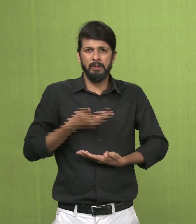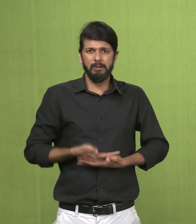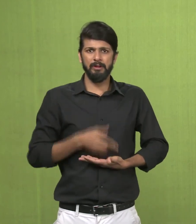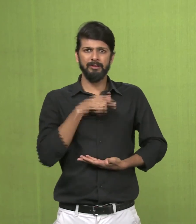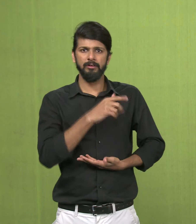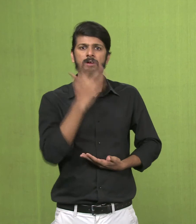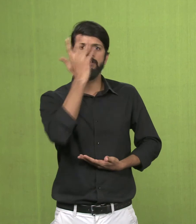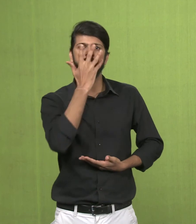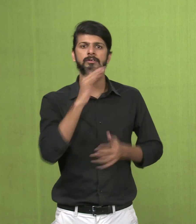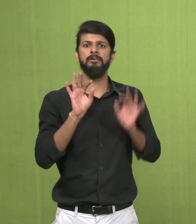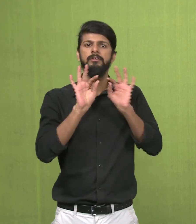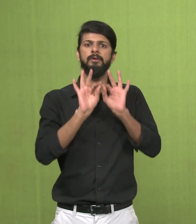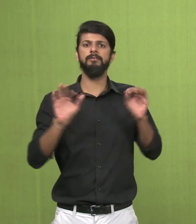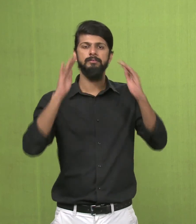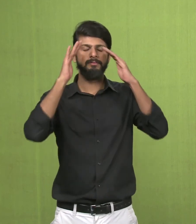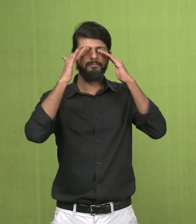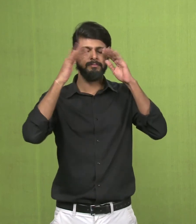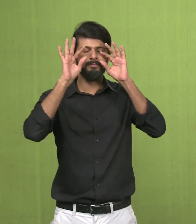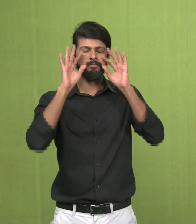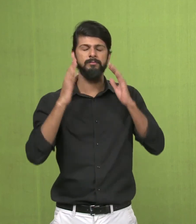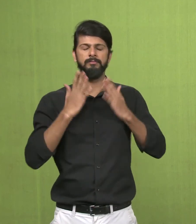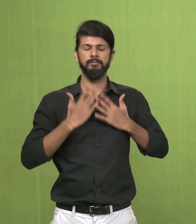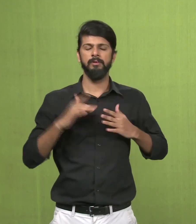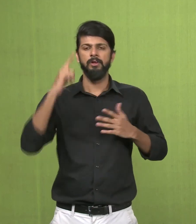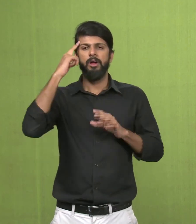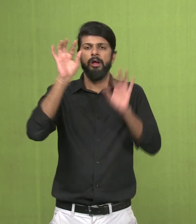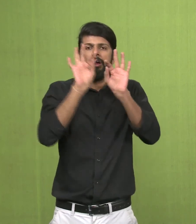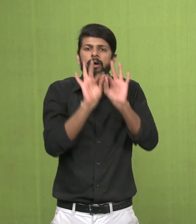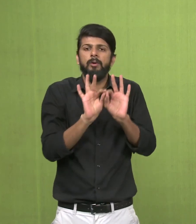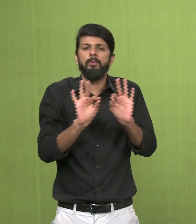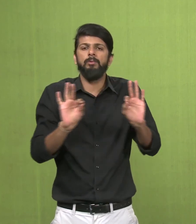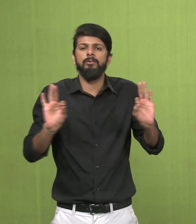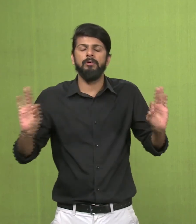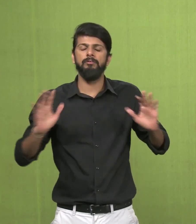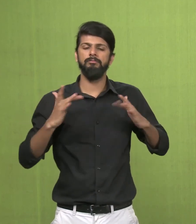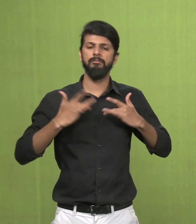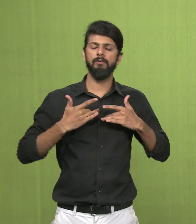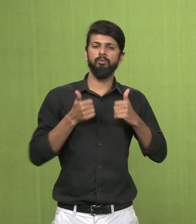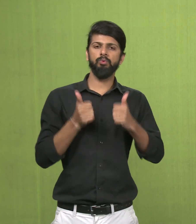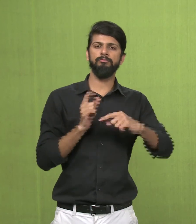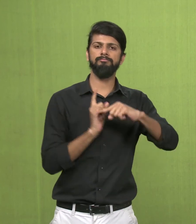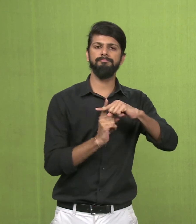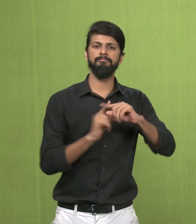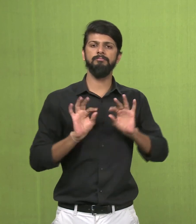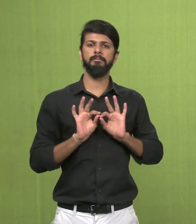is a wonderful synthesis of the external form and the inner meaning, which represents